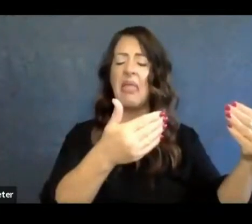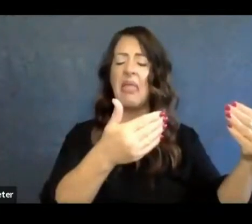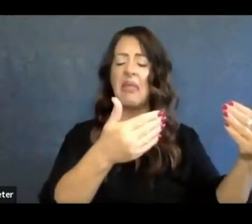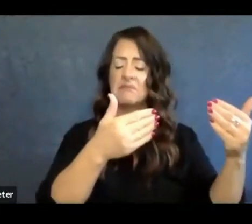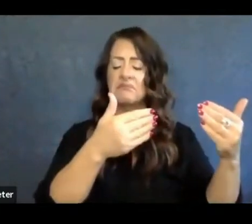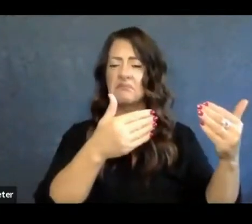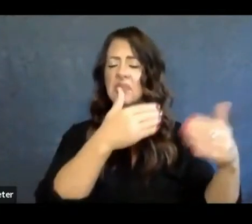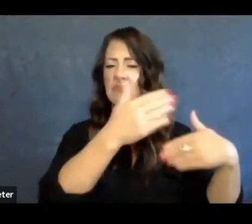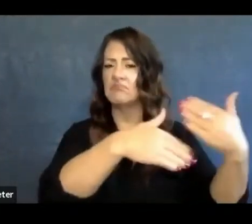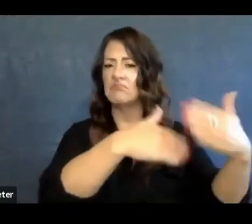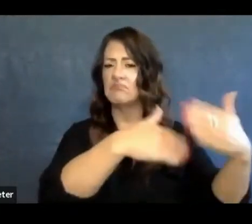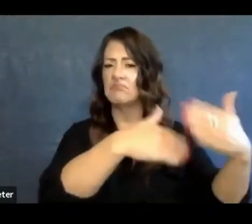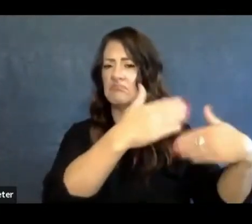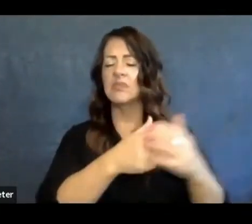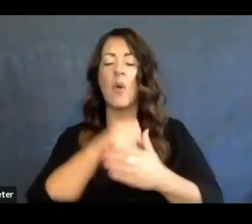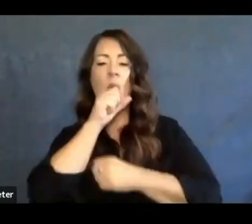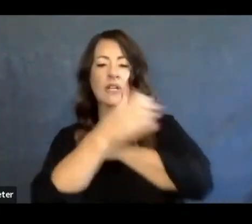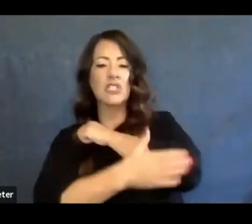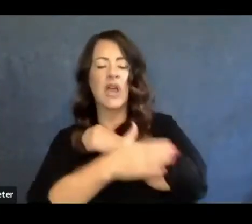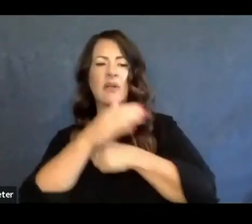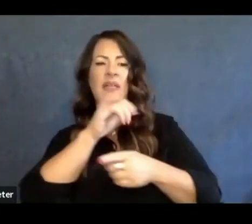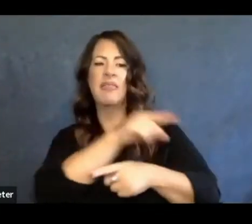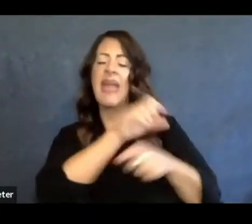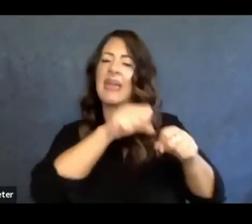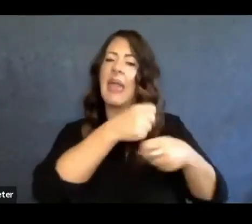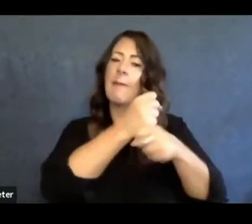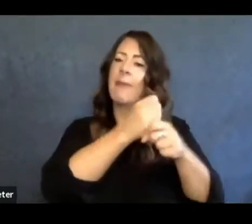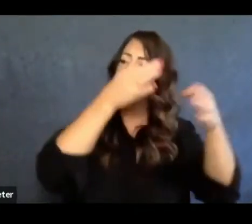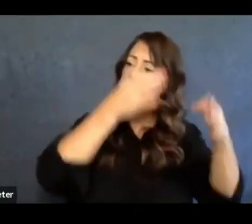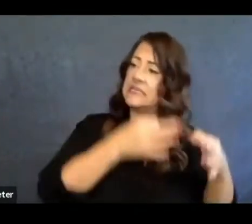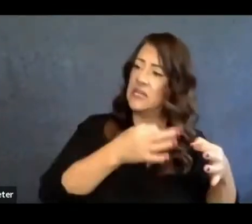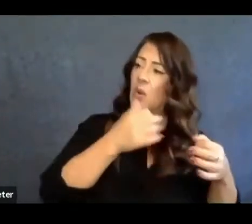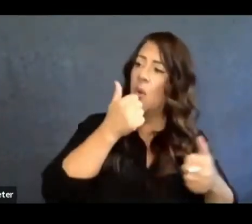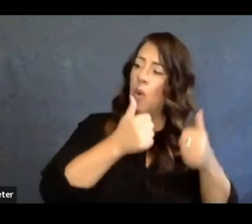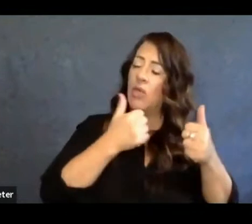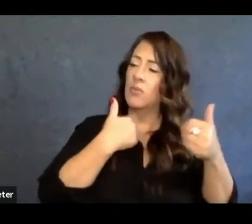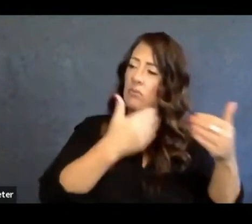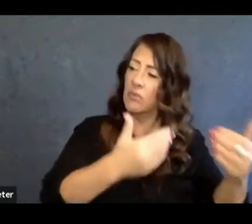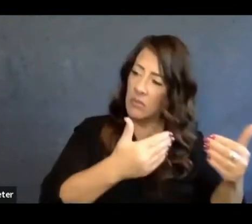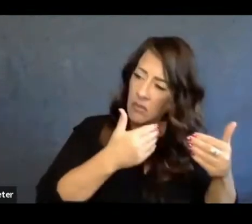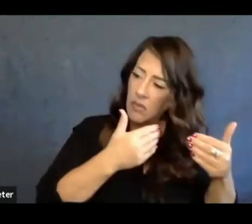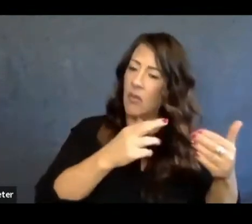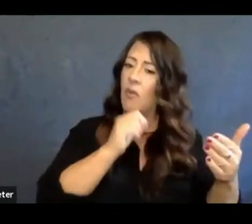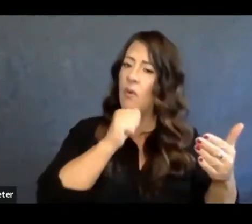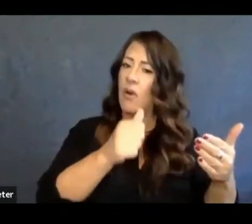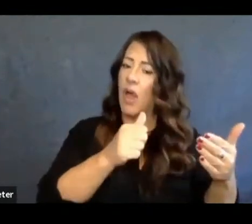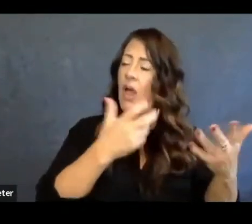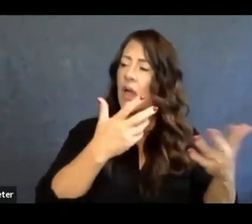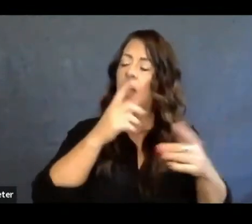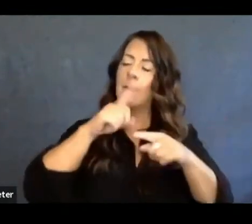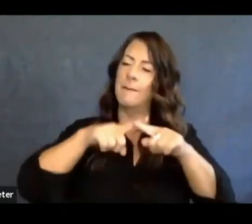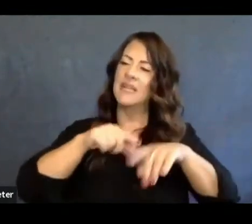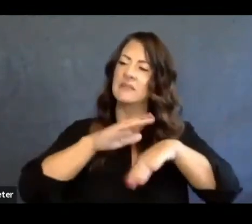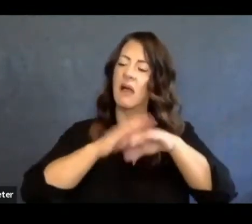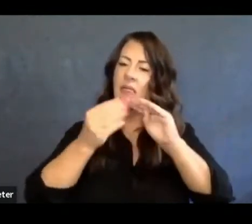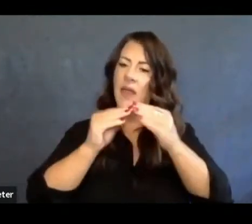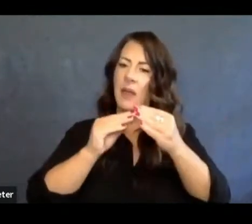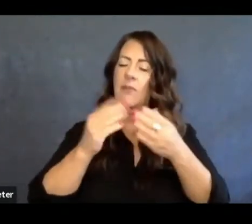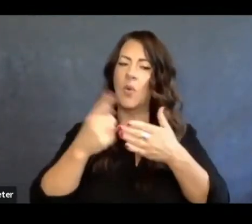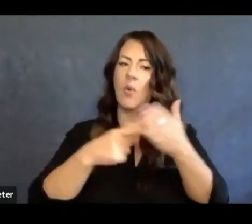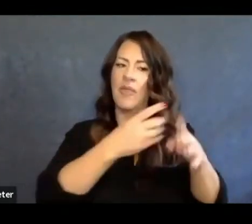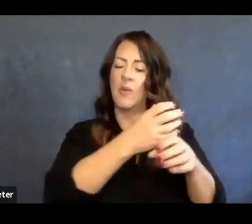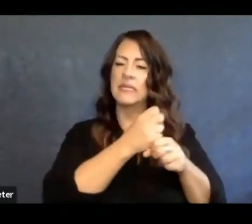County can make decisions based on the guidelines of that waiver and the local conditions and decisions.